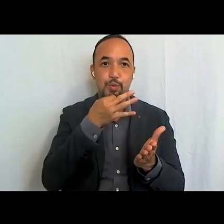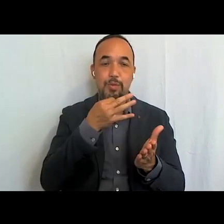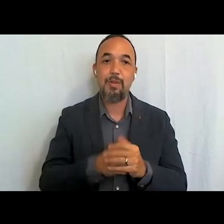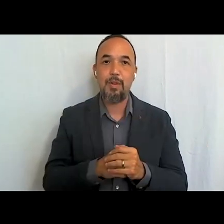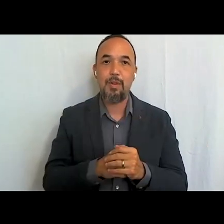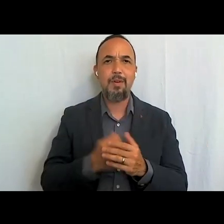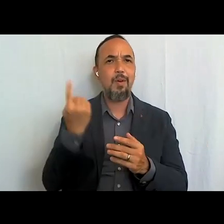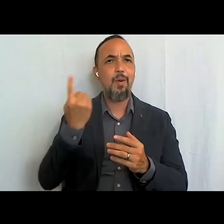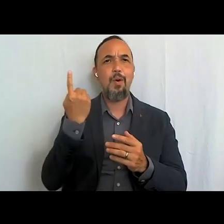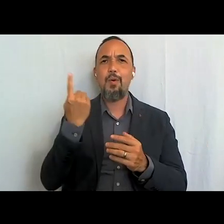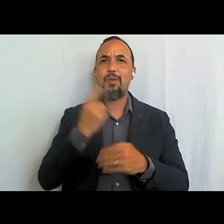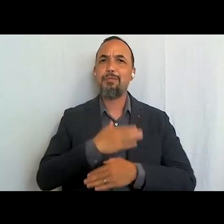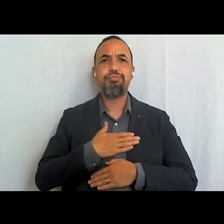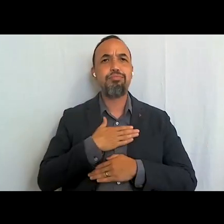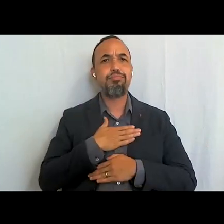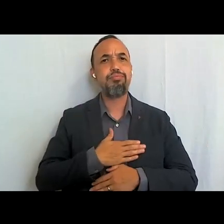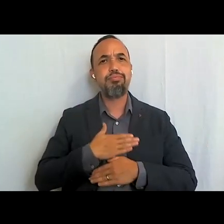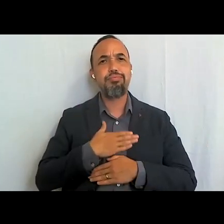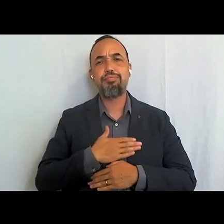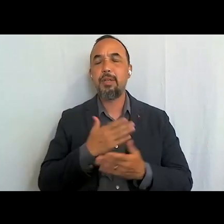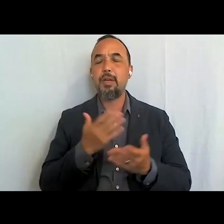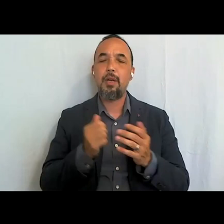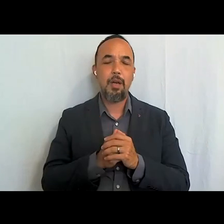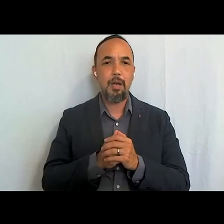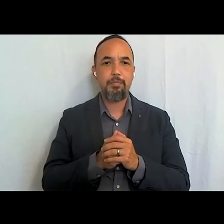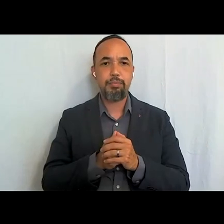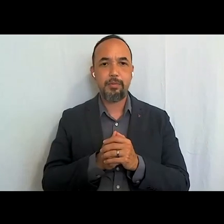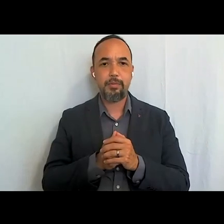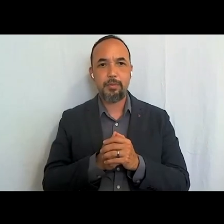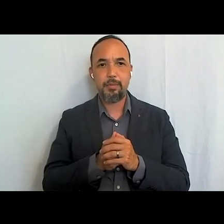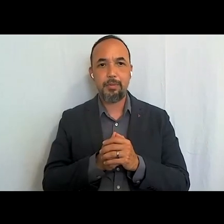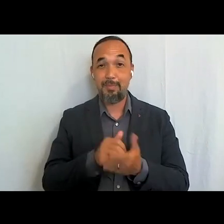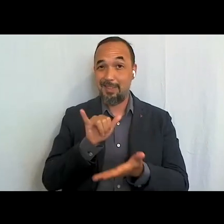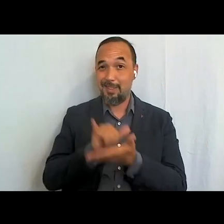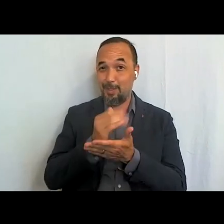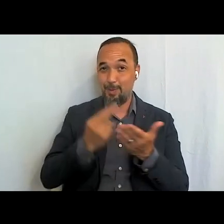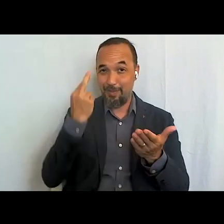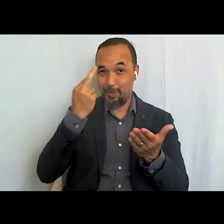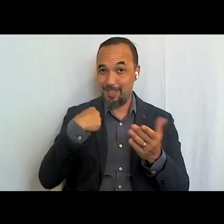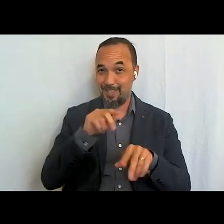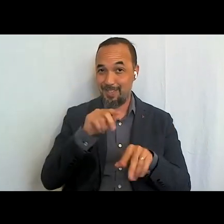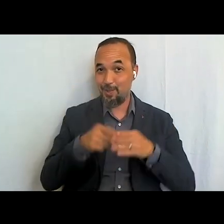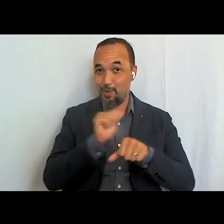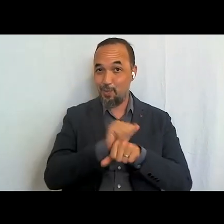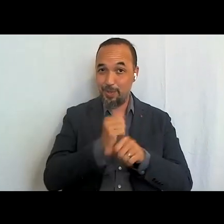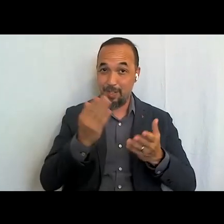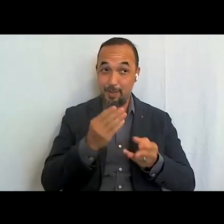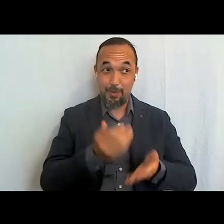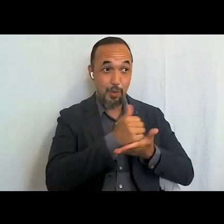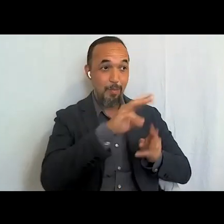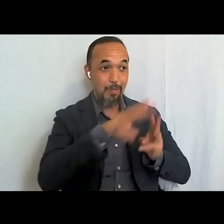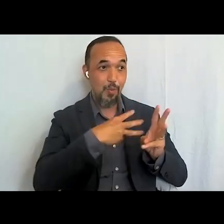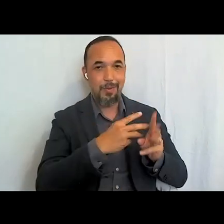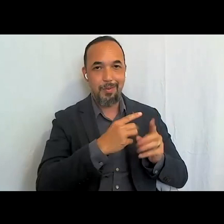time. I would say it's part of the reason I started working here is not only getting to do good, but also to go somewhere